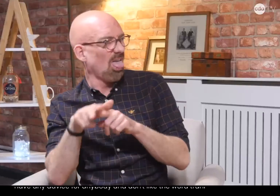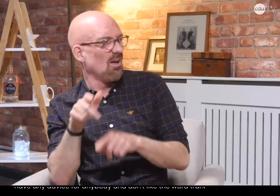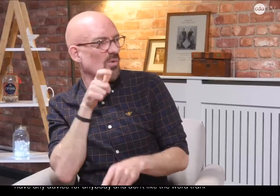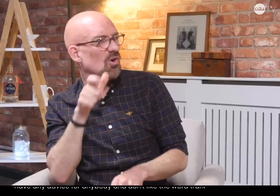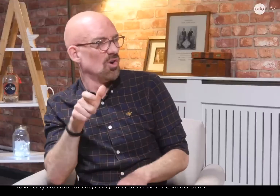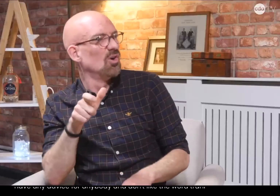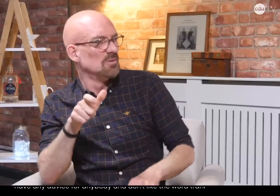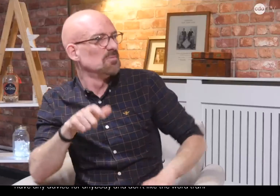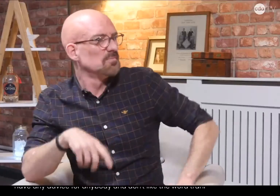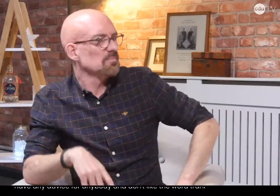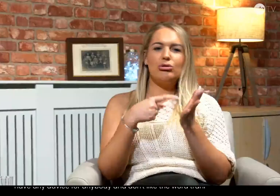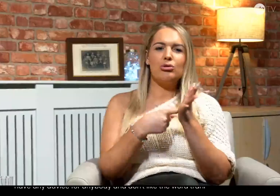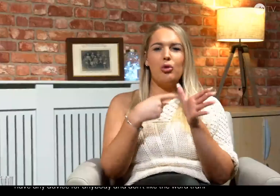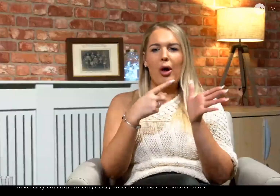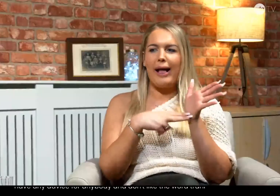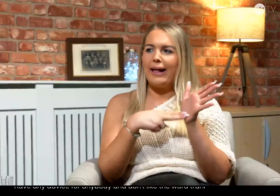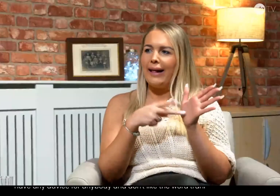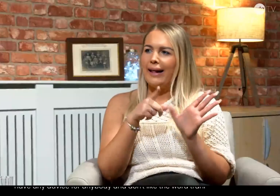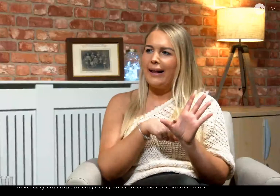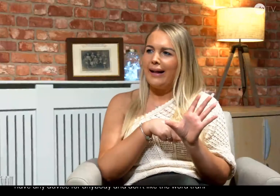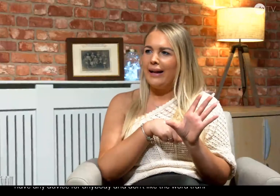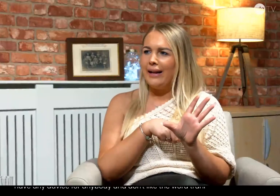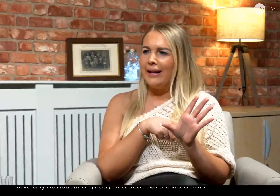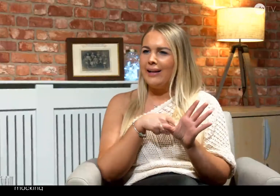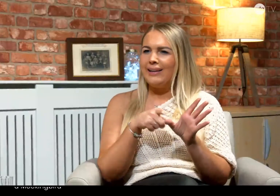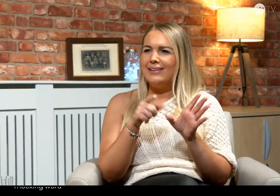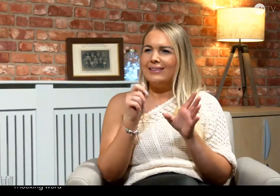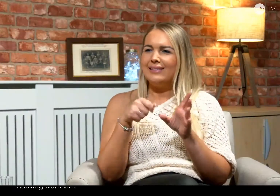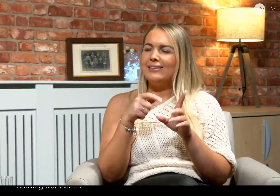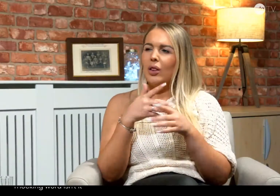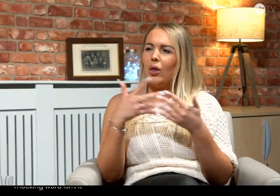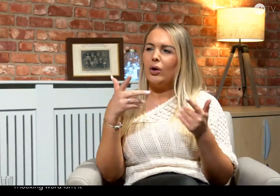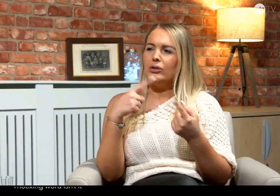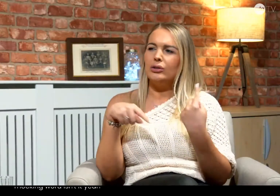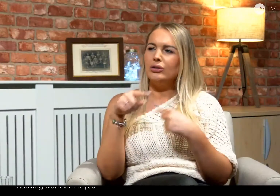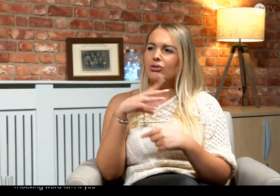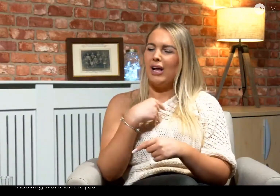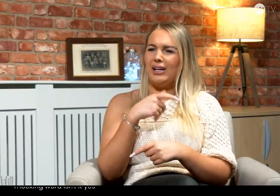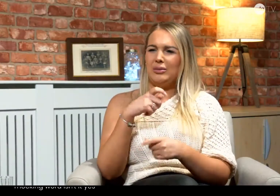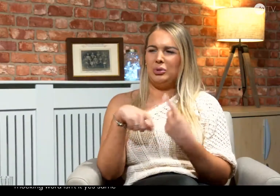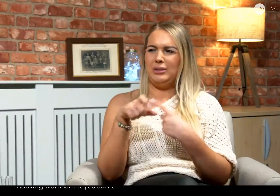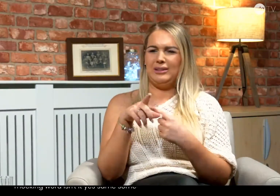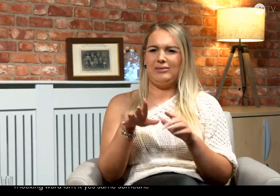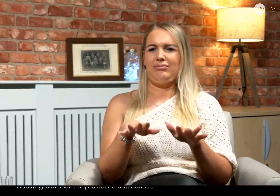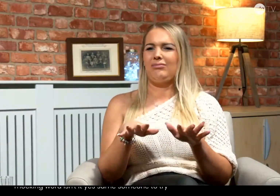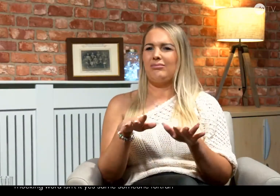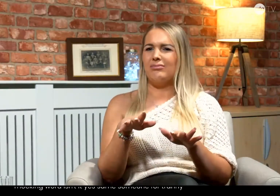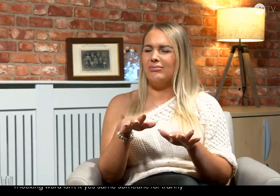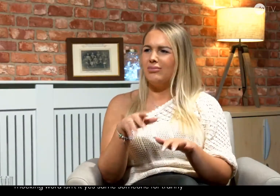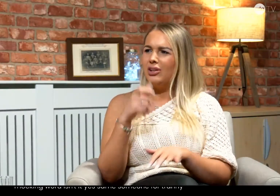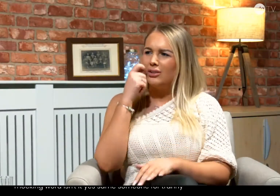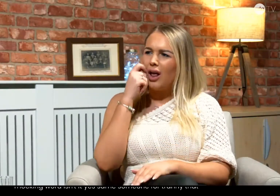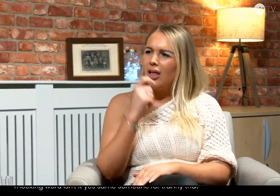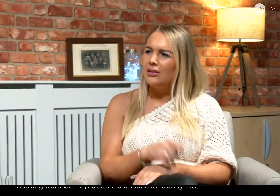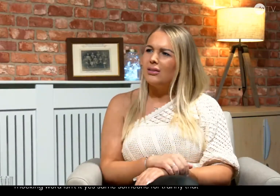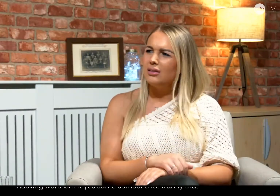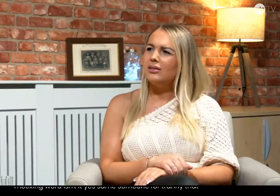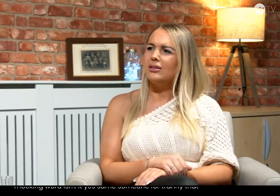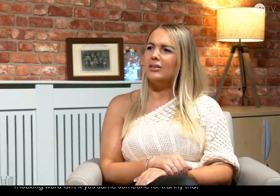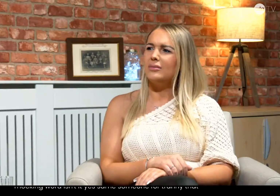That's almost a mocking word, isn't it? Yes, saying someone's a tranny. That's something that trans people feel, you